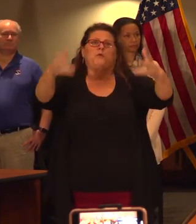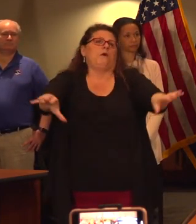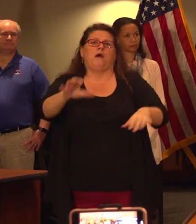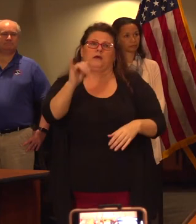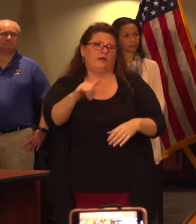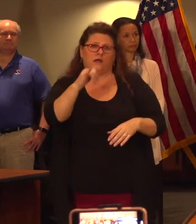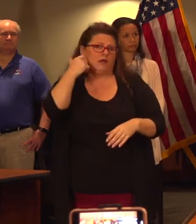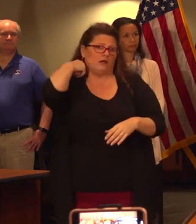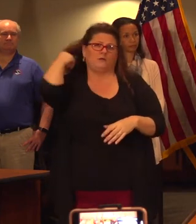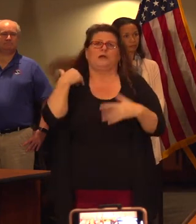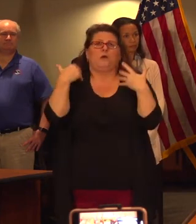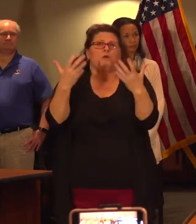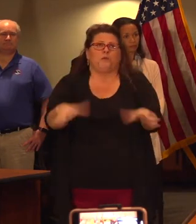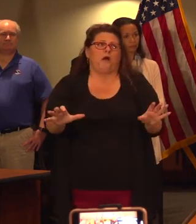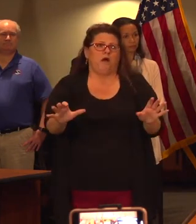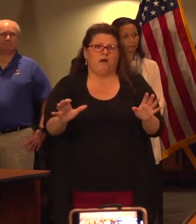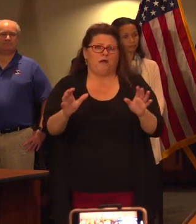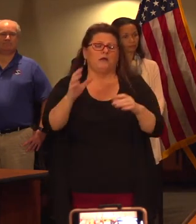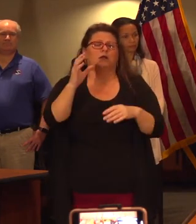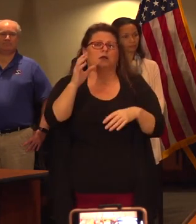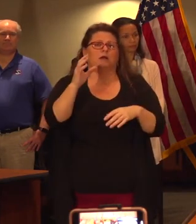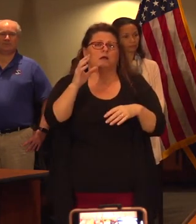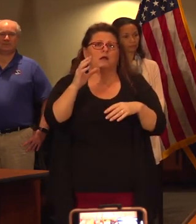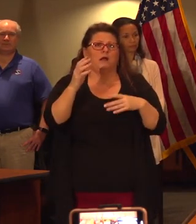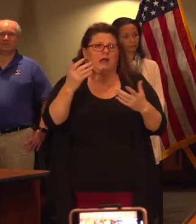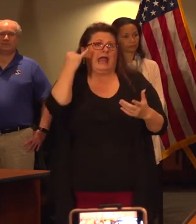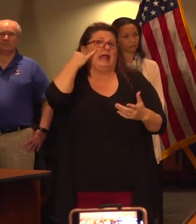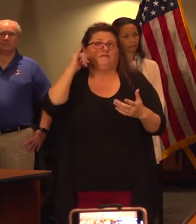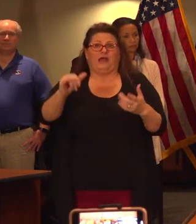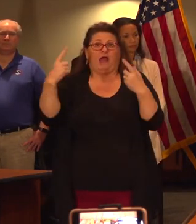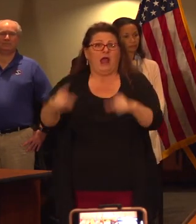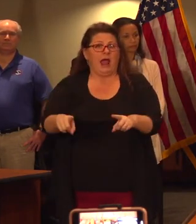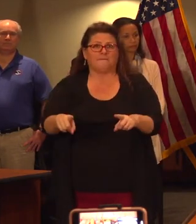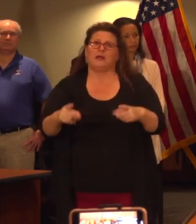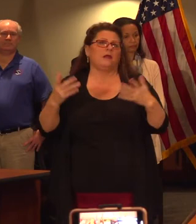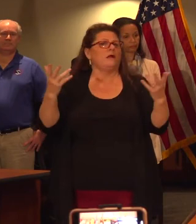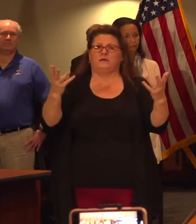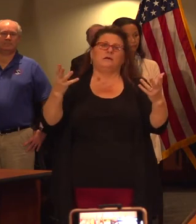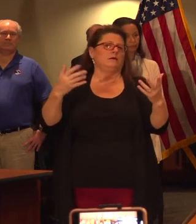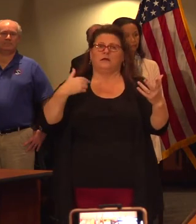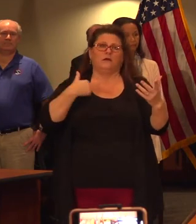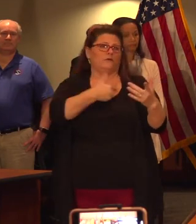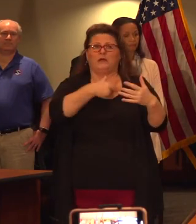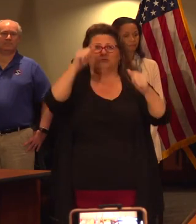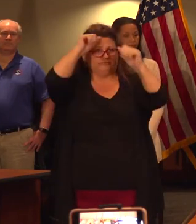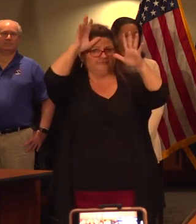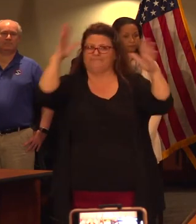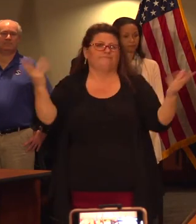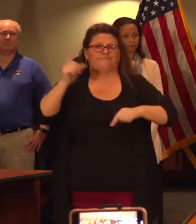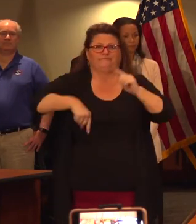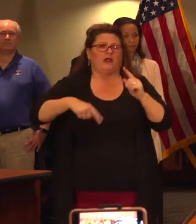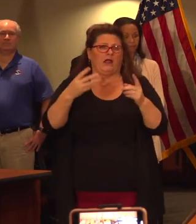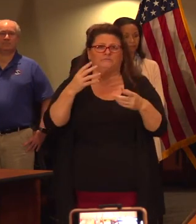a return of the spread of the virus, it'd be virtually impossible for us to turn the system around again. But I'm assure